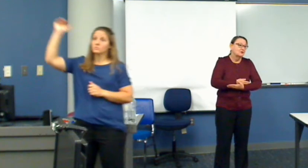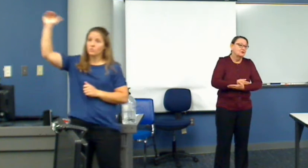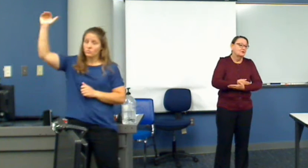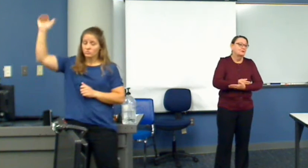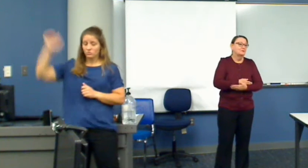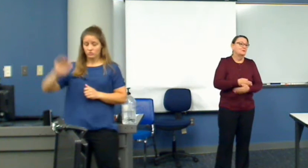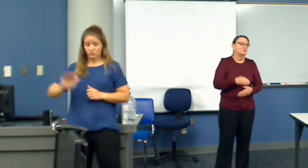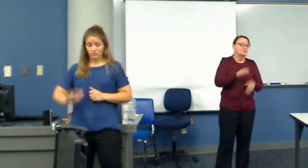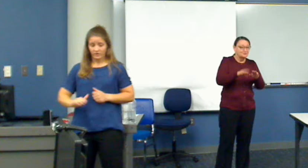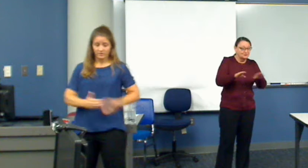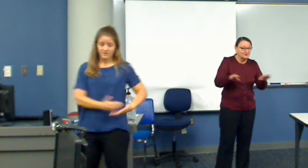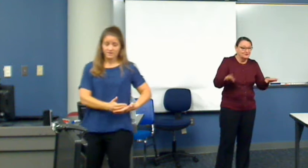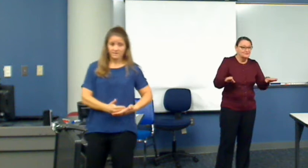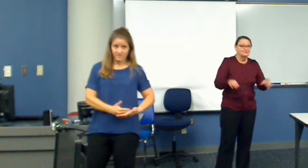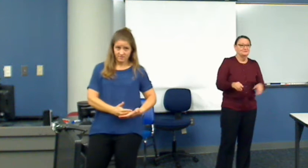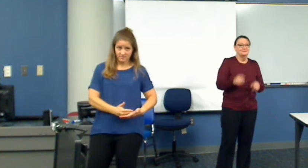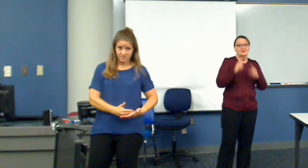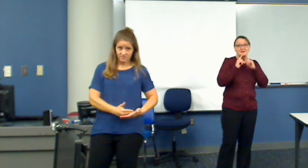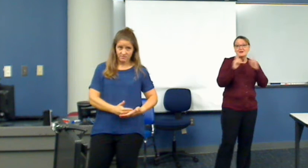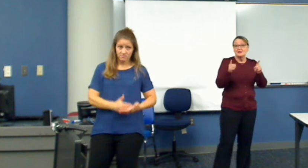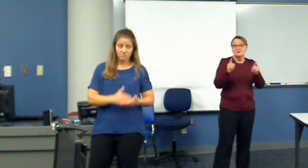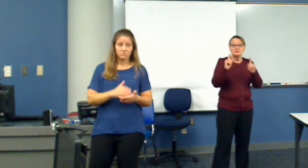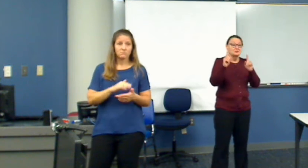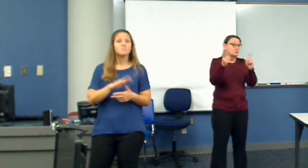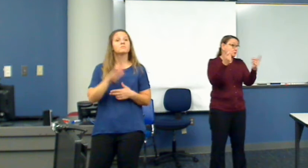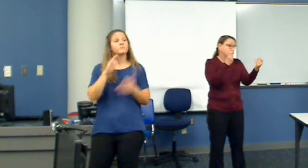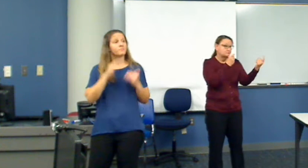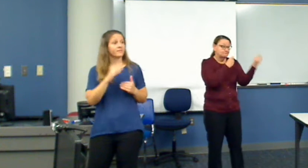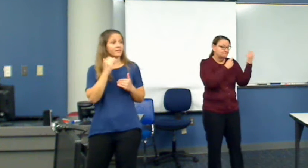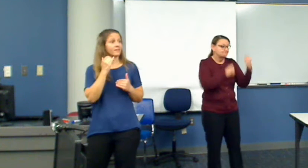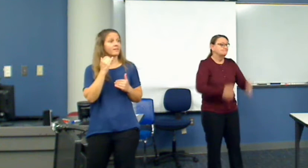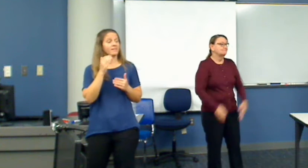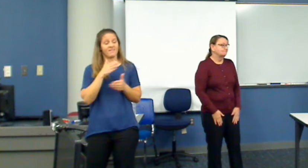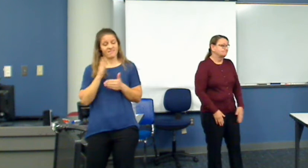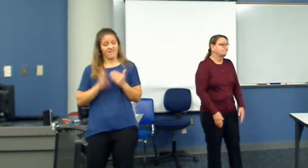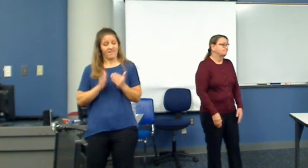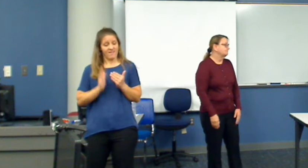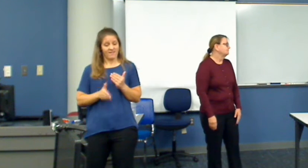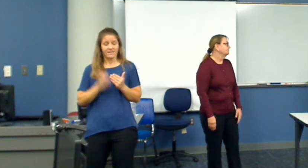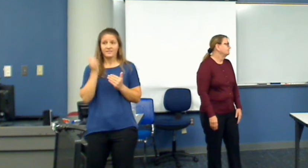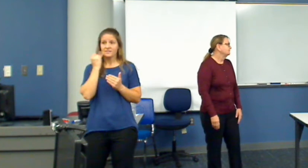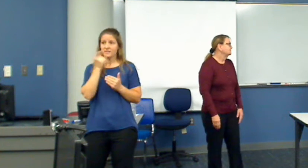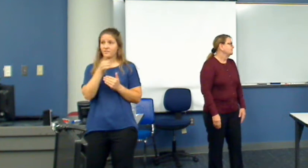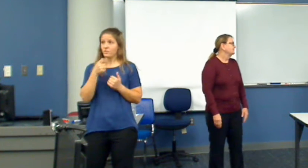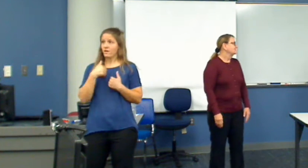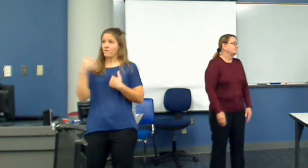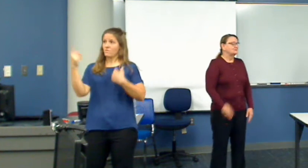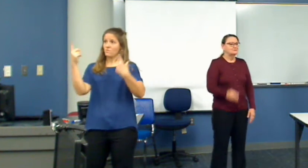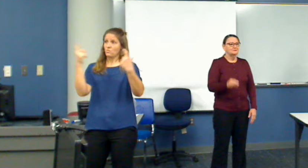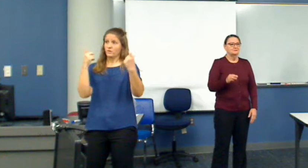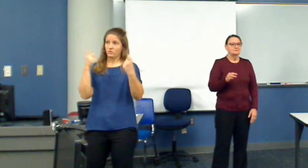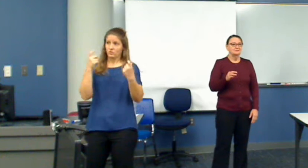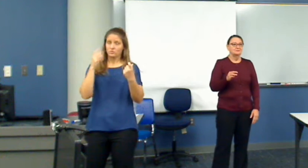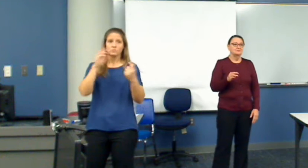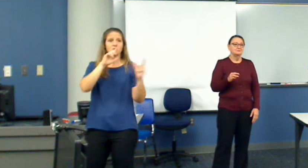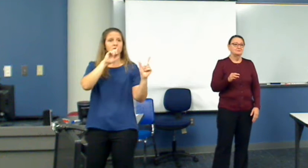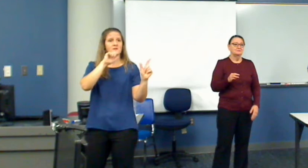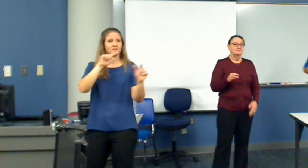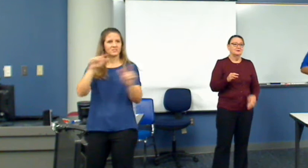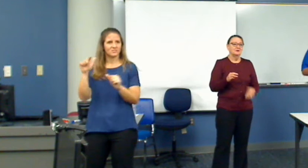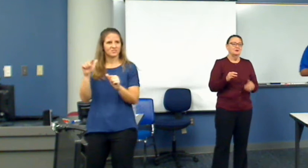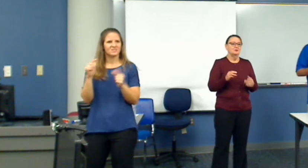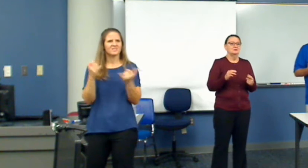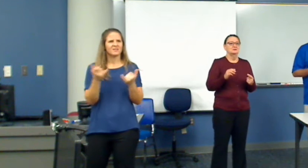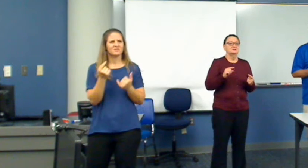then answer any questions you might have. So, kind of a weird time, I think, with the tragedy in